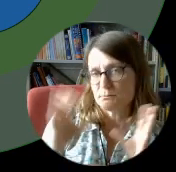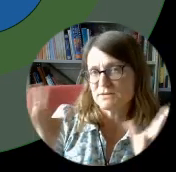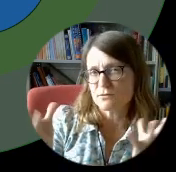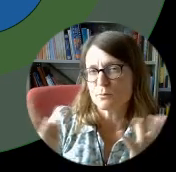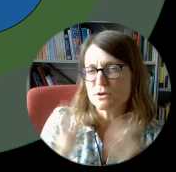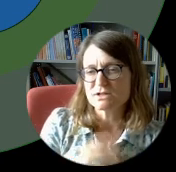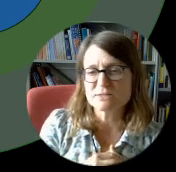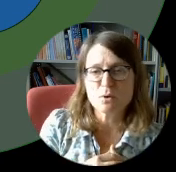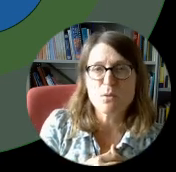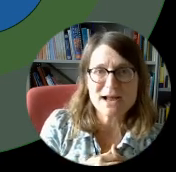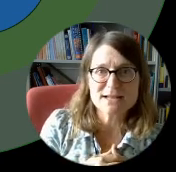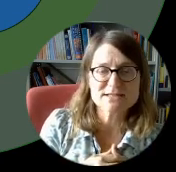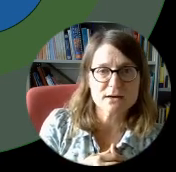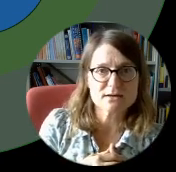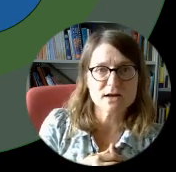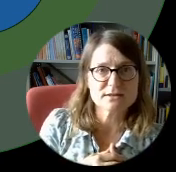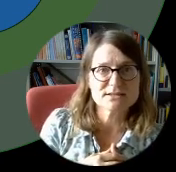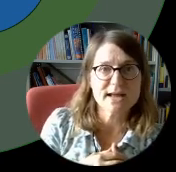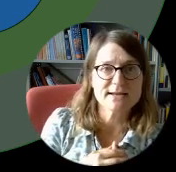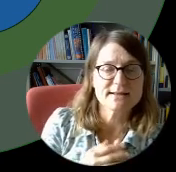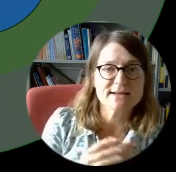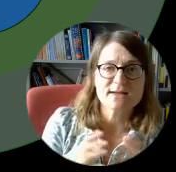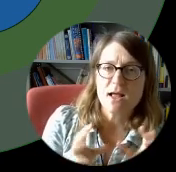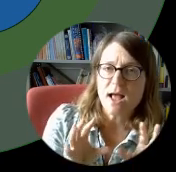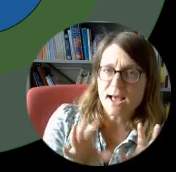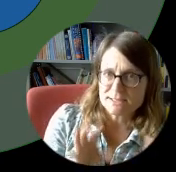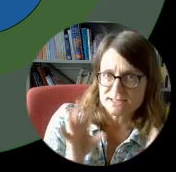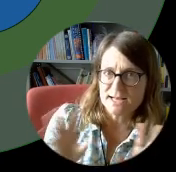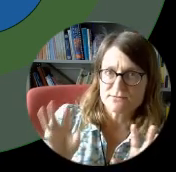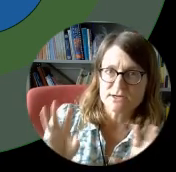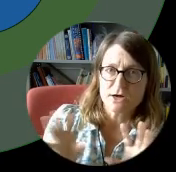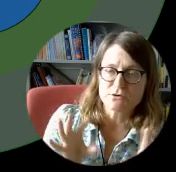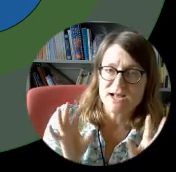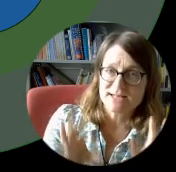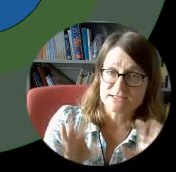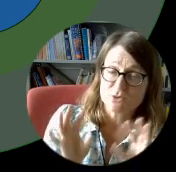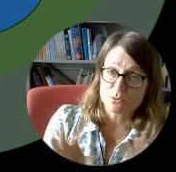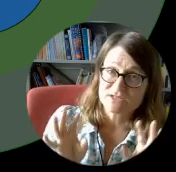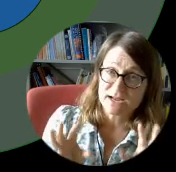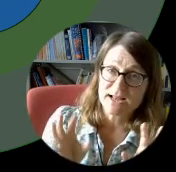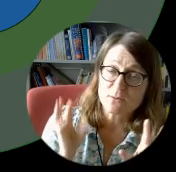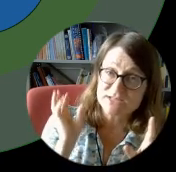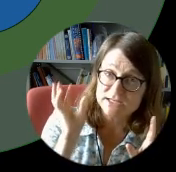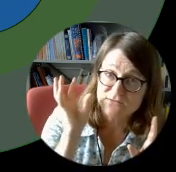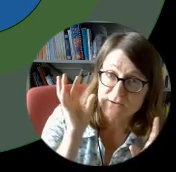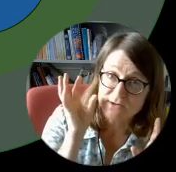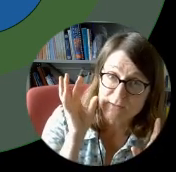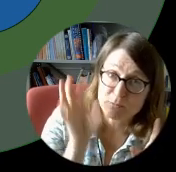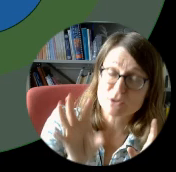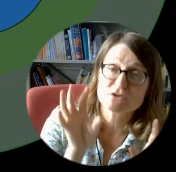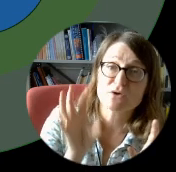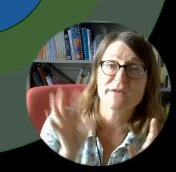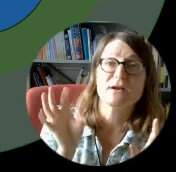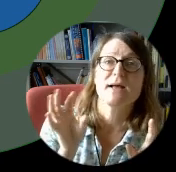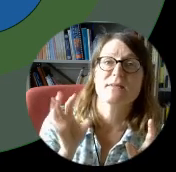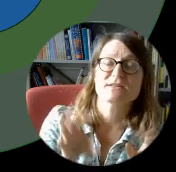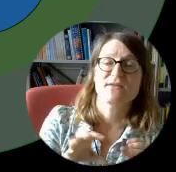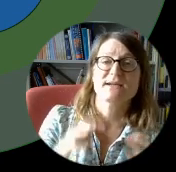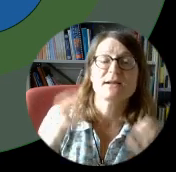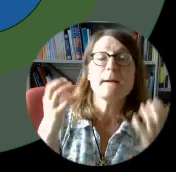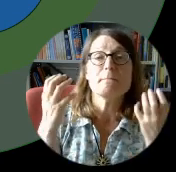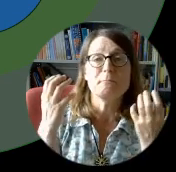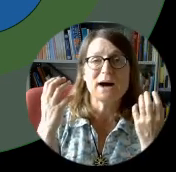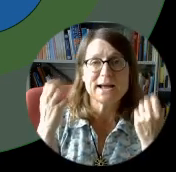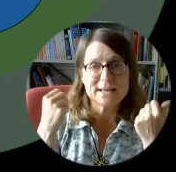the deaf communities more widely started understanding that actually every country has its own sign language, and it's very important to underline this